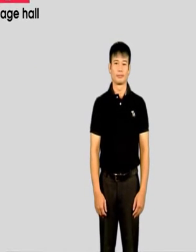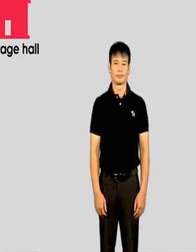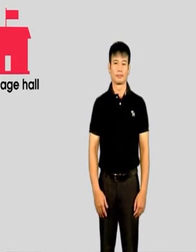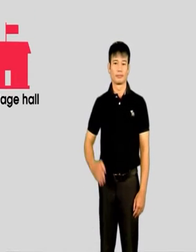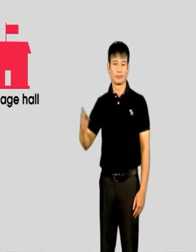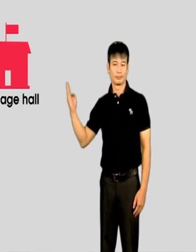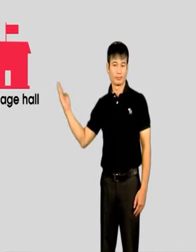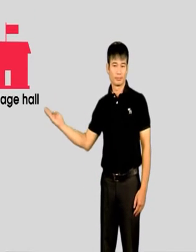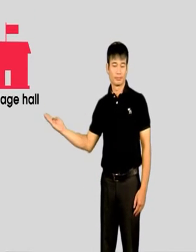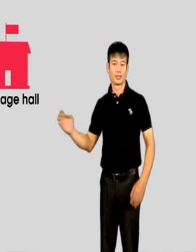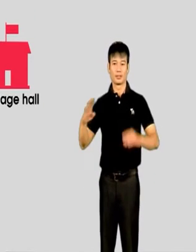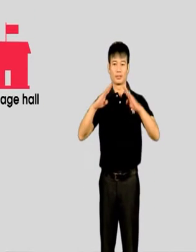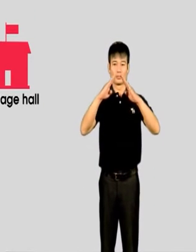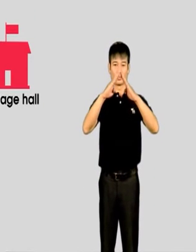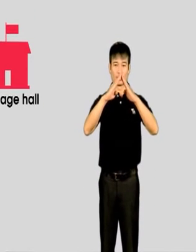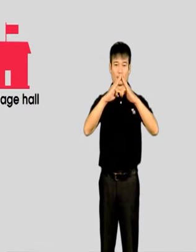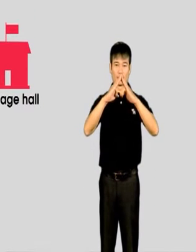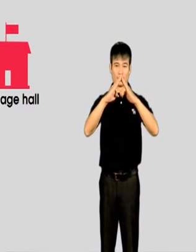This is the icon for a village hall.